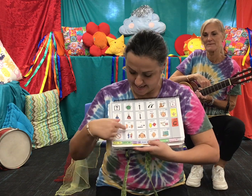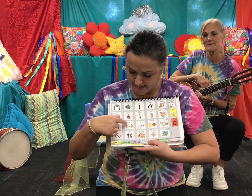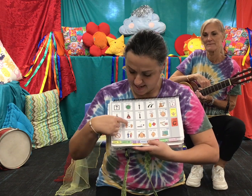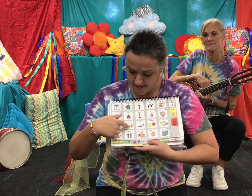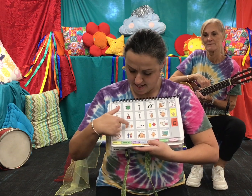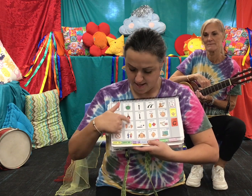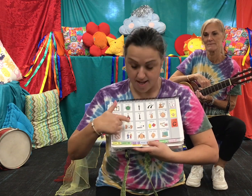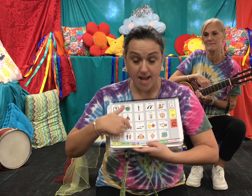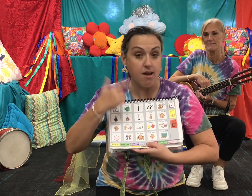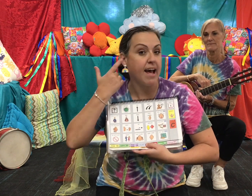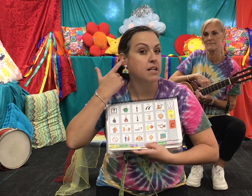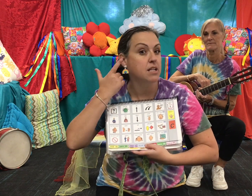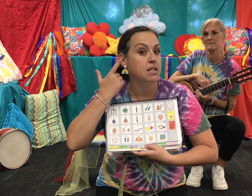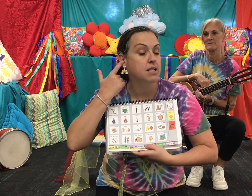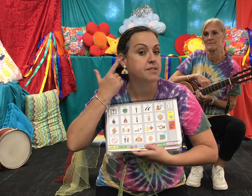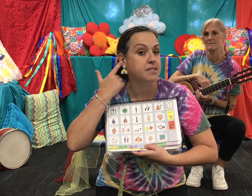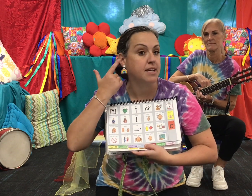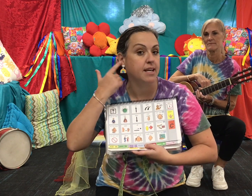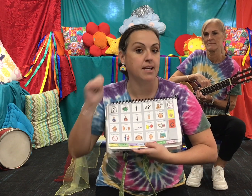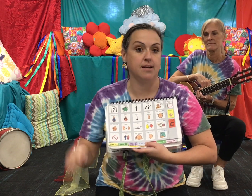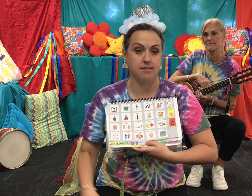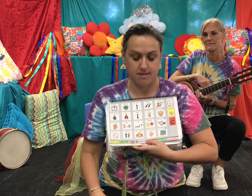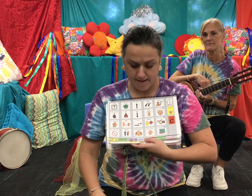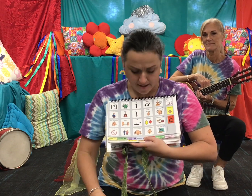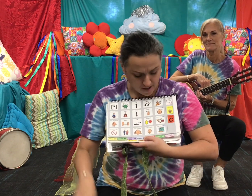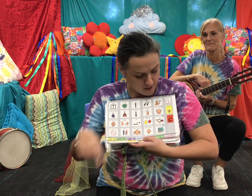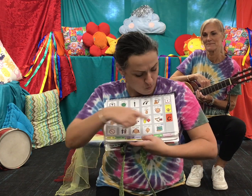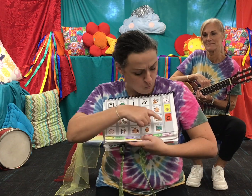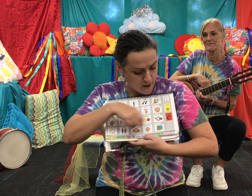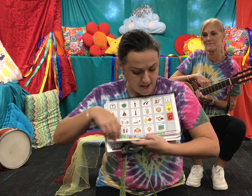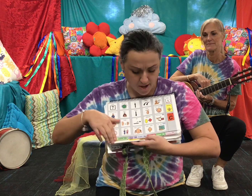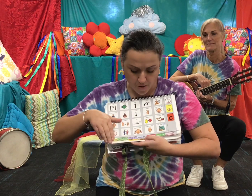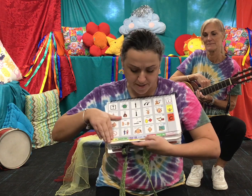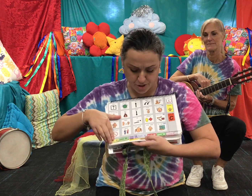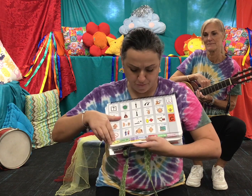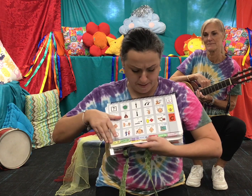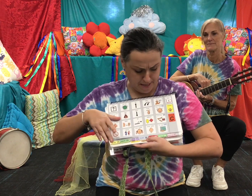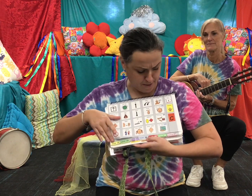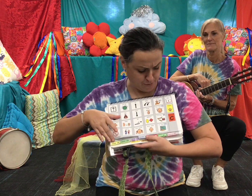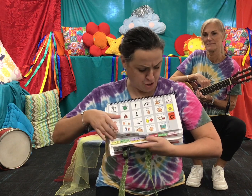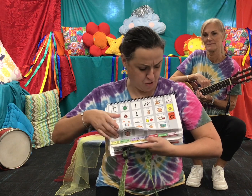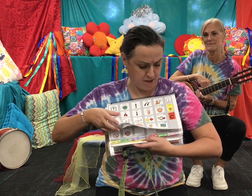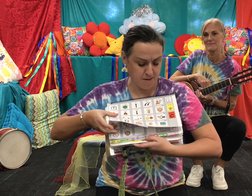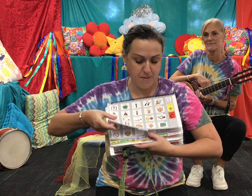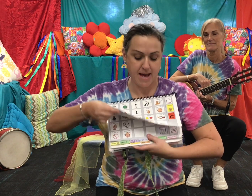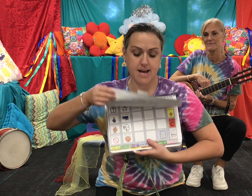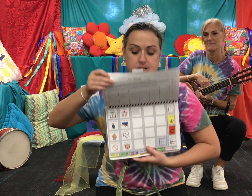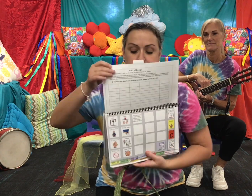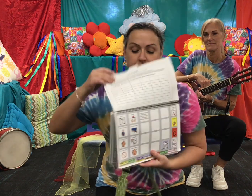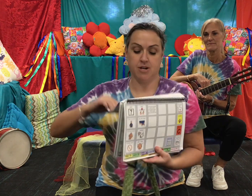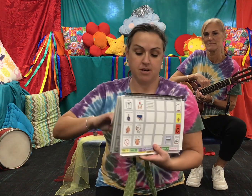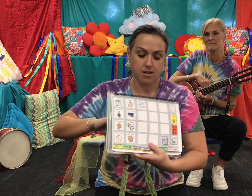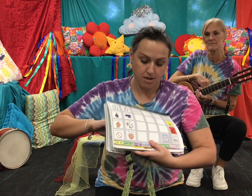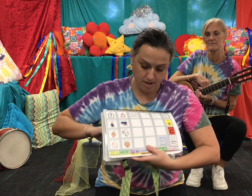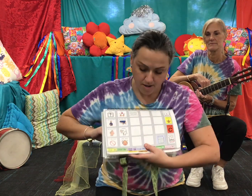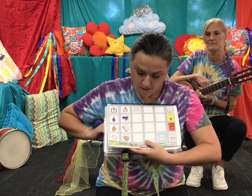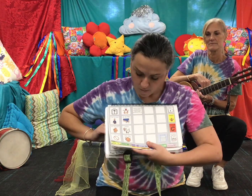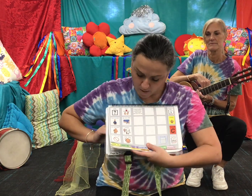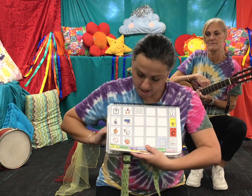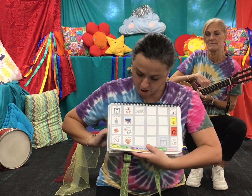need our listening ears. We're going to be, I'm turning the page, we're going